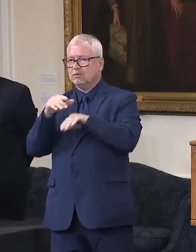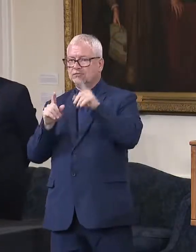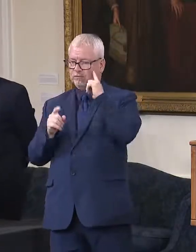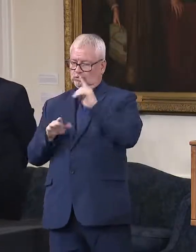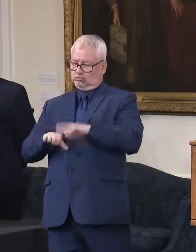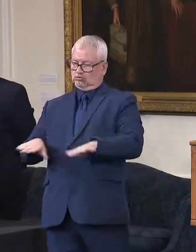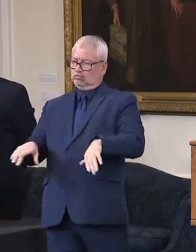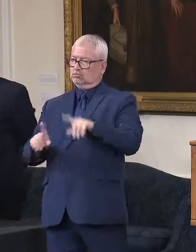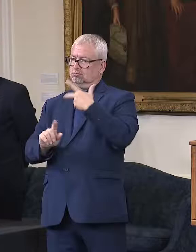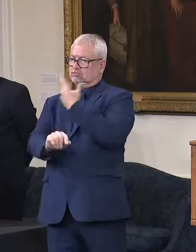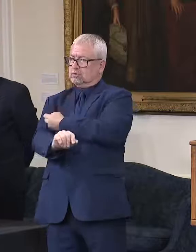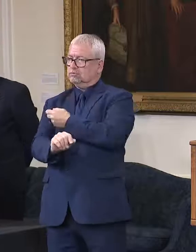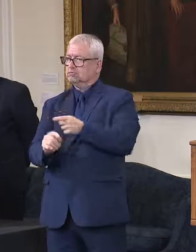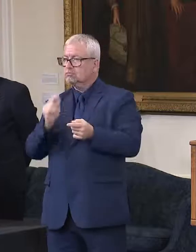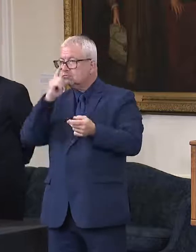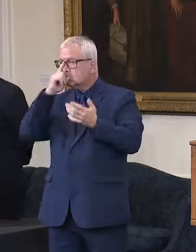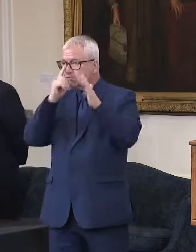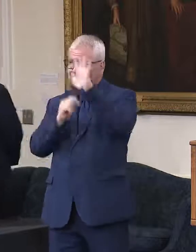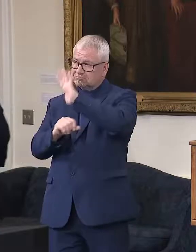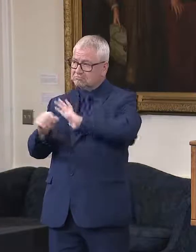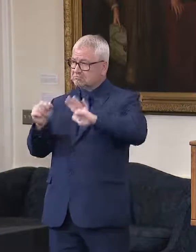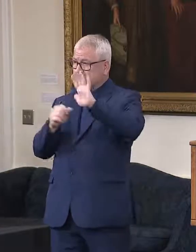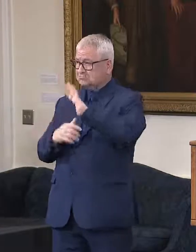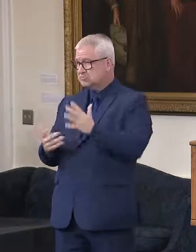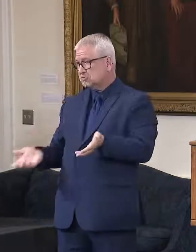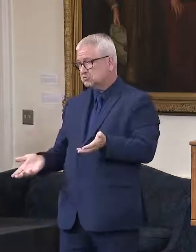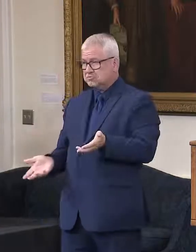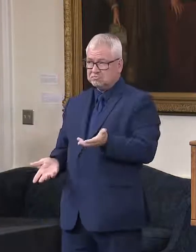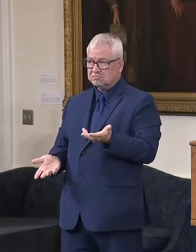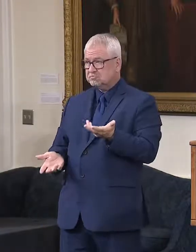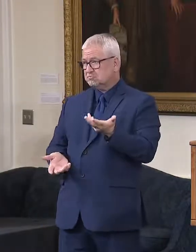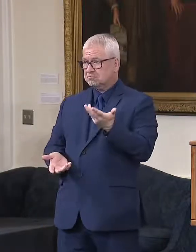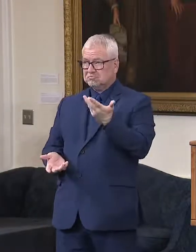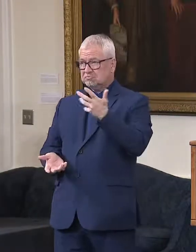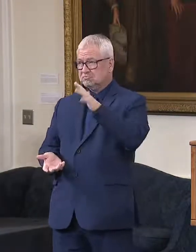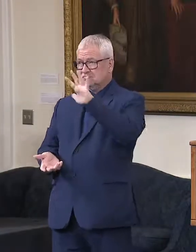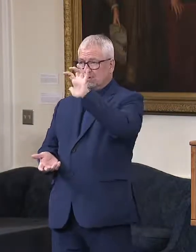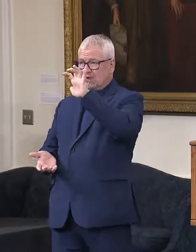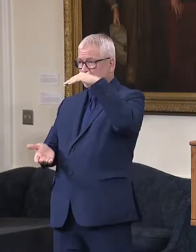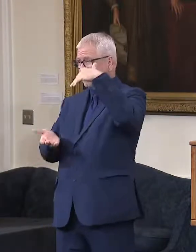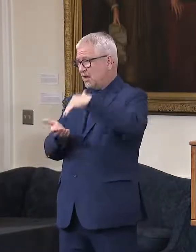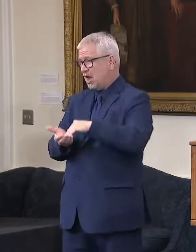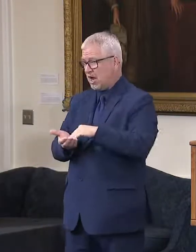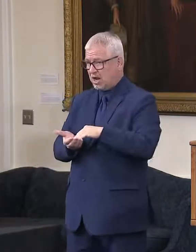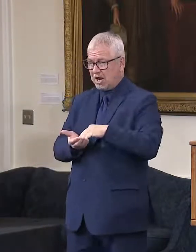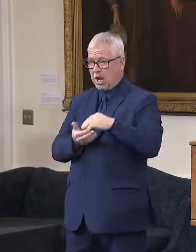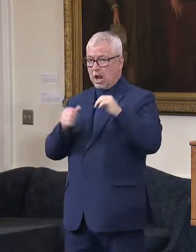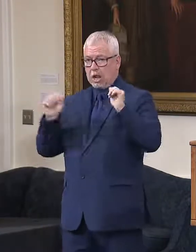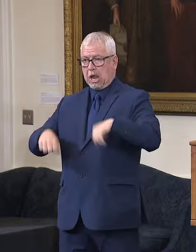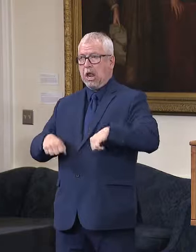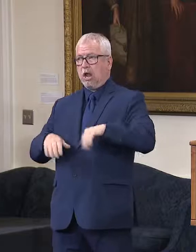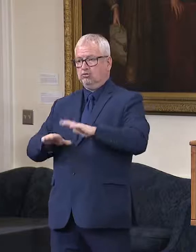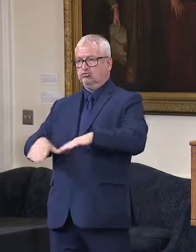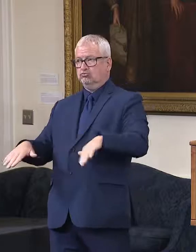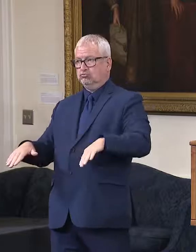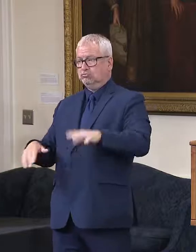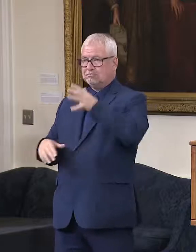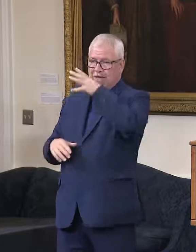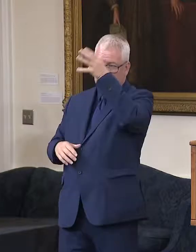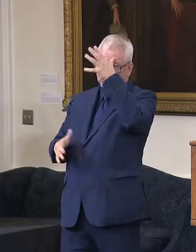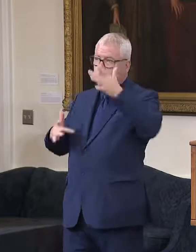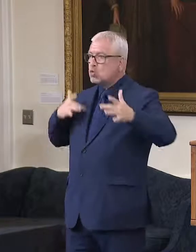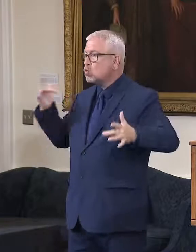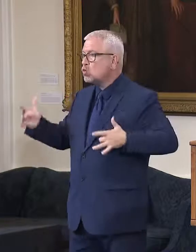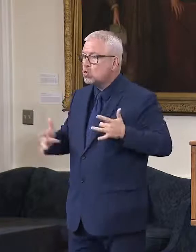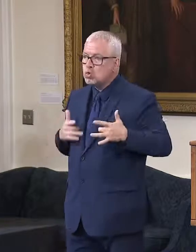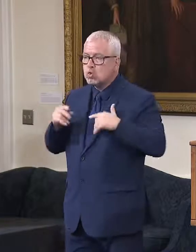There's about 500,000, Governor, you said, who are eligible. Parents are very anxious and excited, and I feel like I